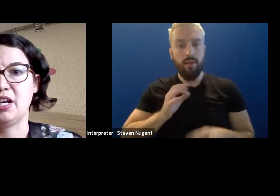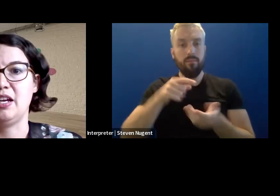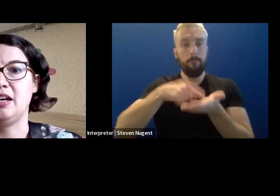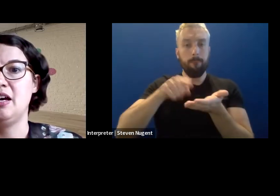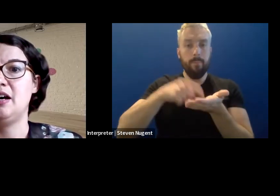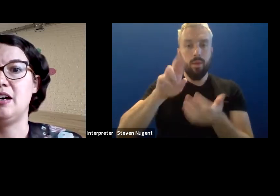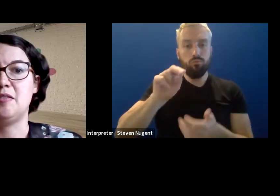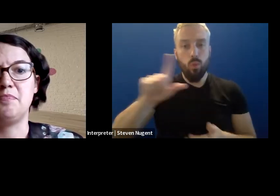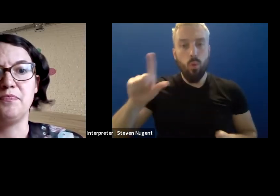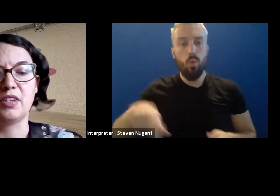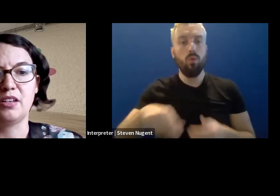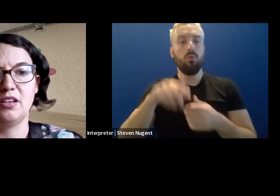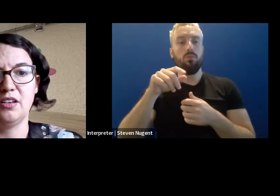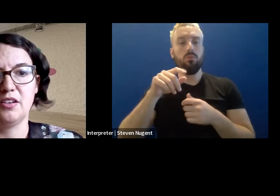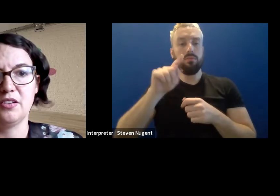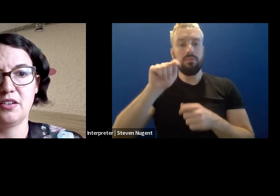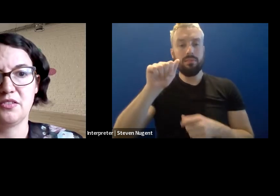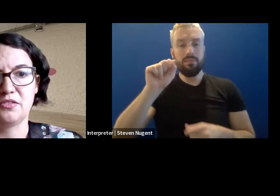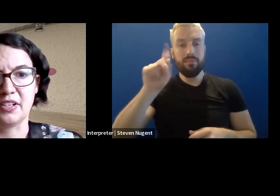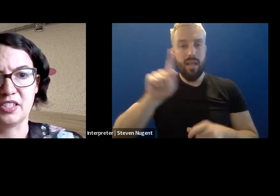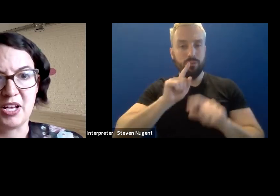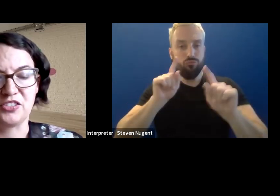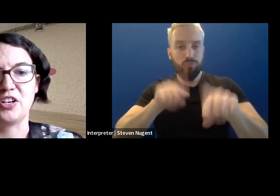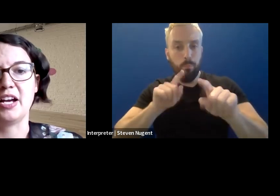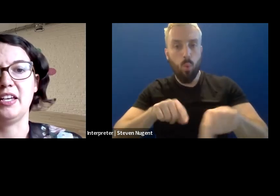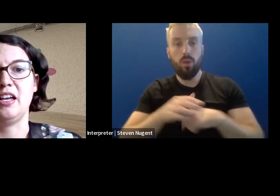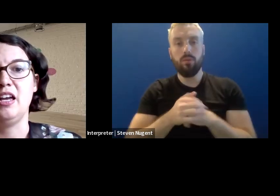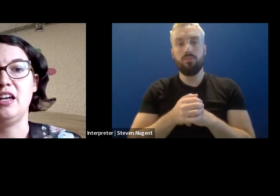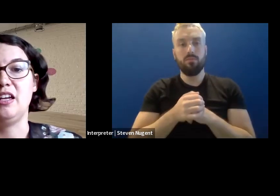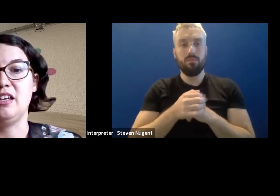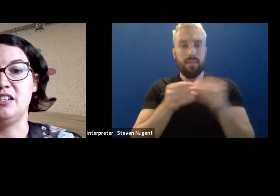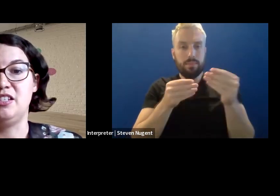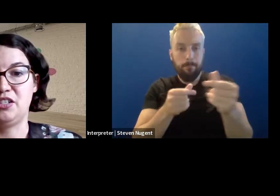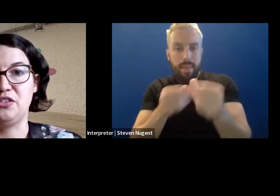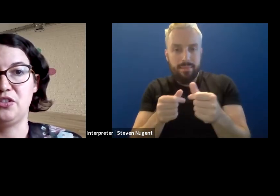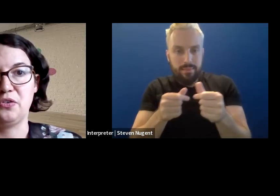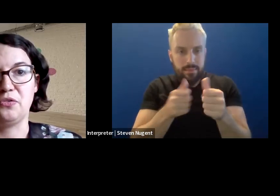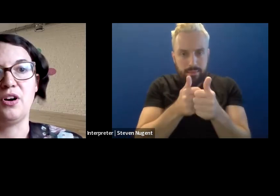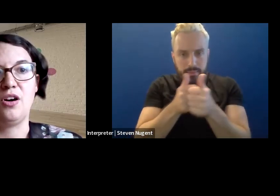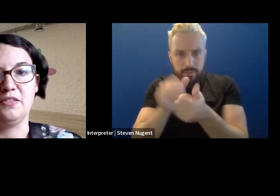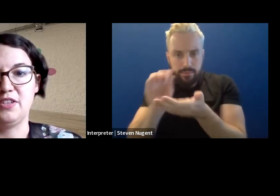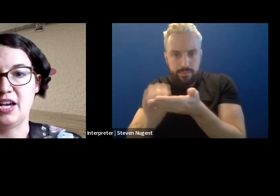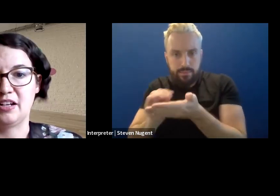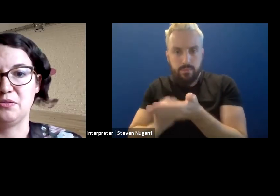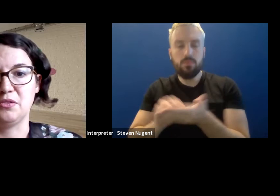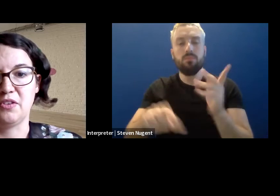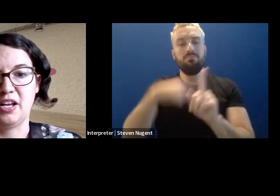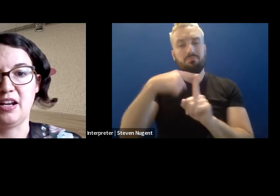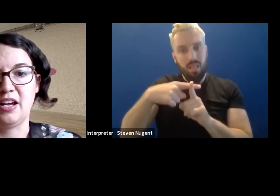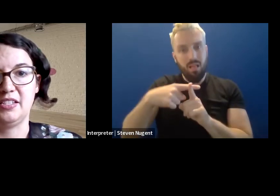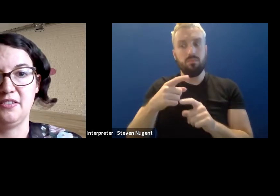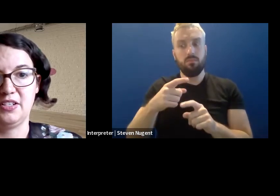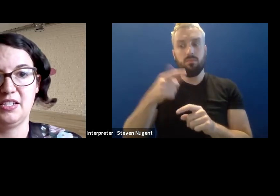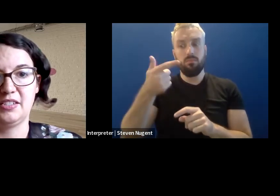tax reporting, expense tracking, in addition to all of the actual